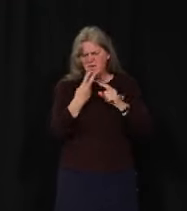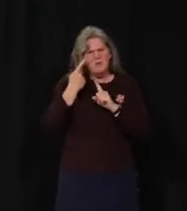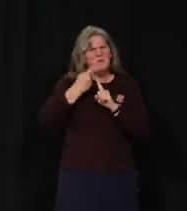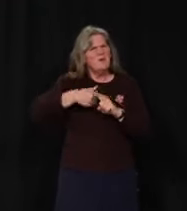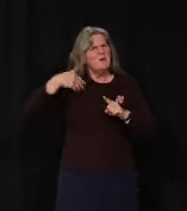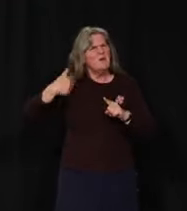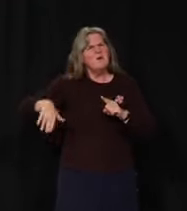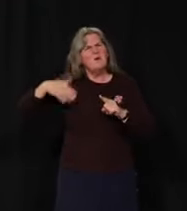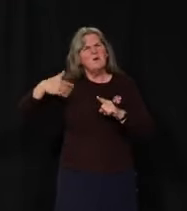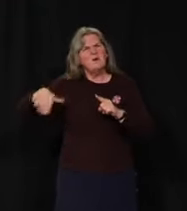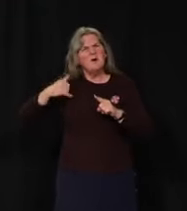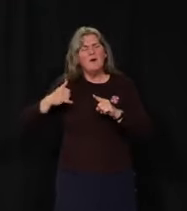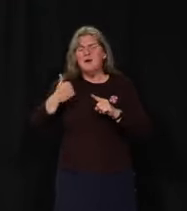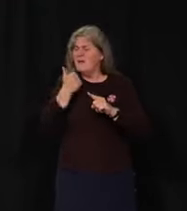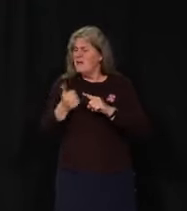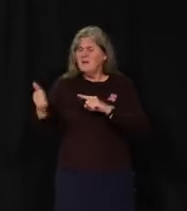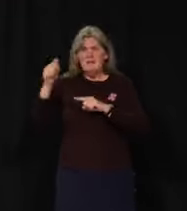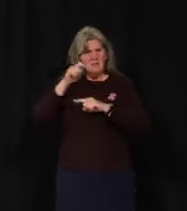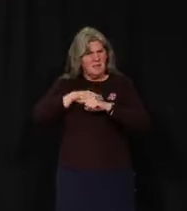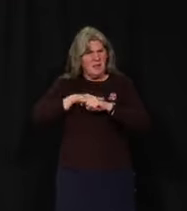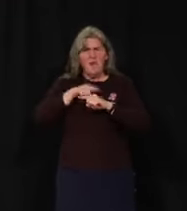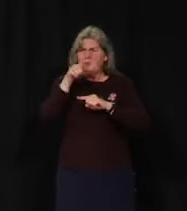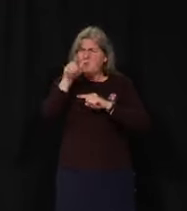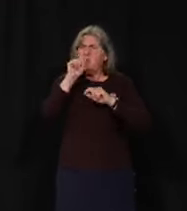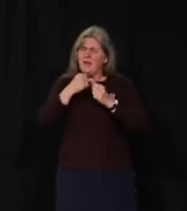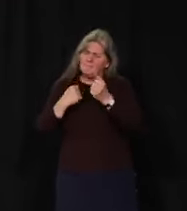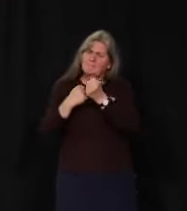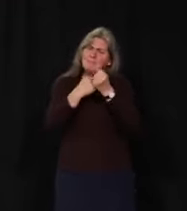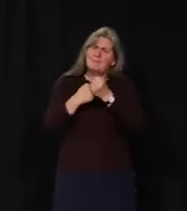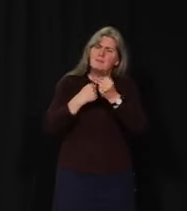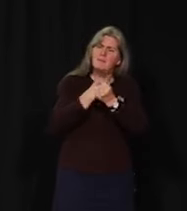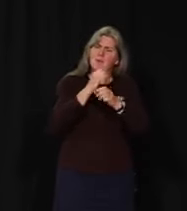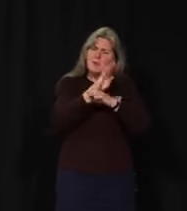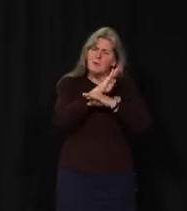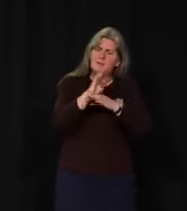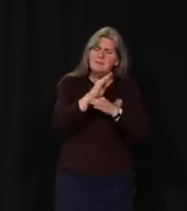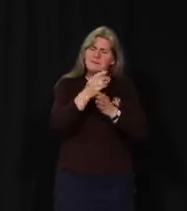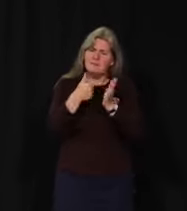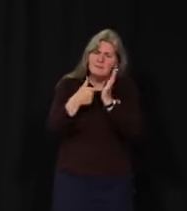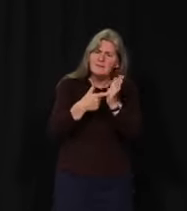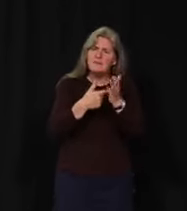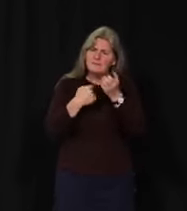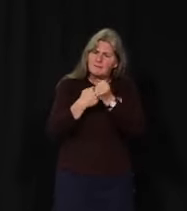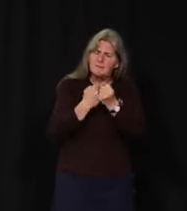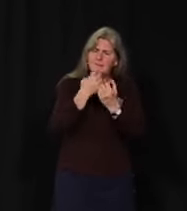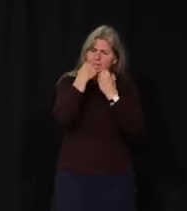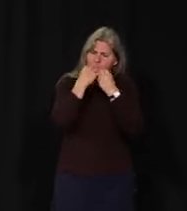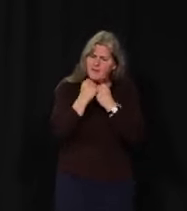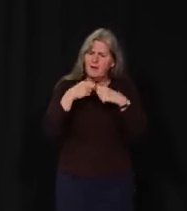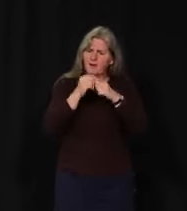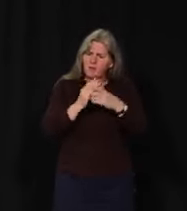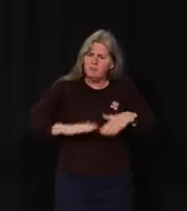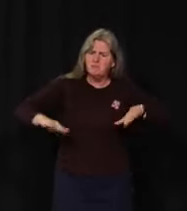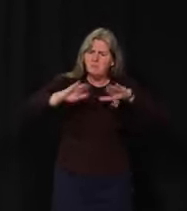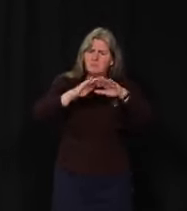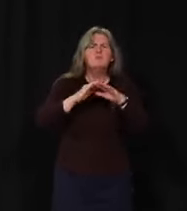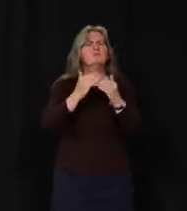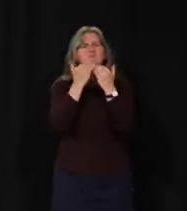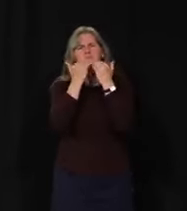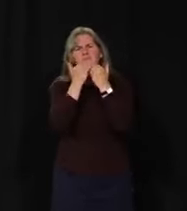months, and every opportunity to support them counts and shows that they are valuable members of our vibrant